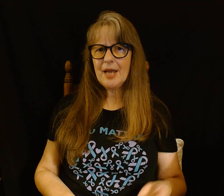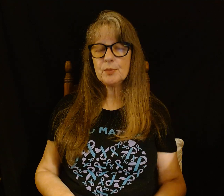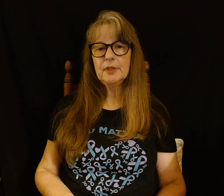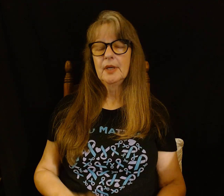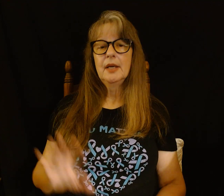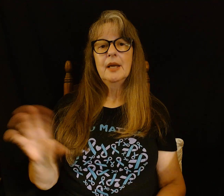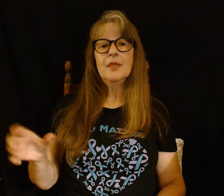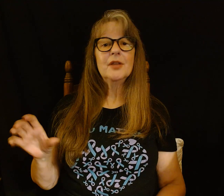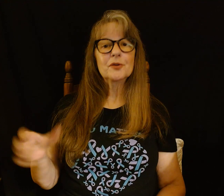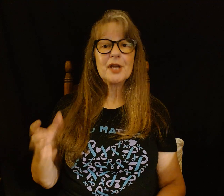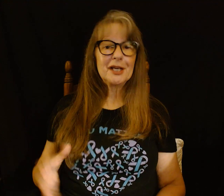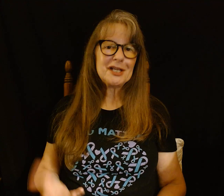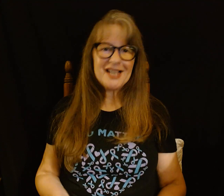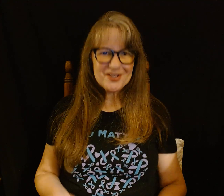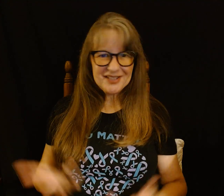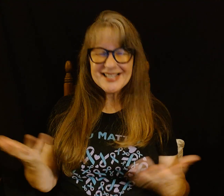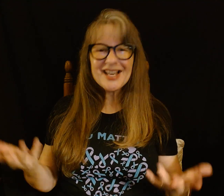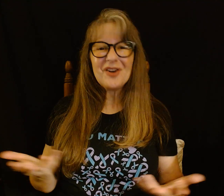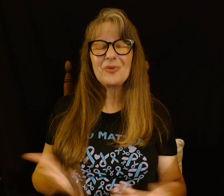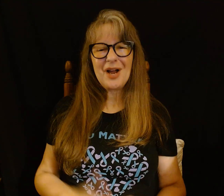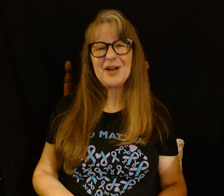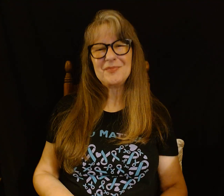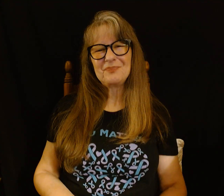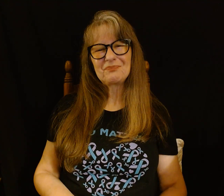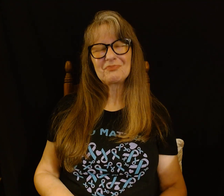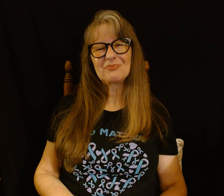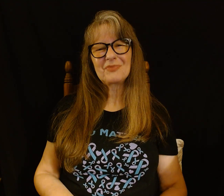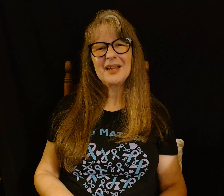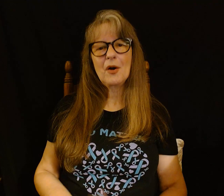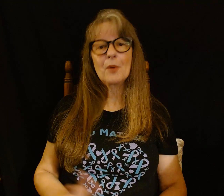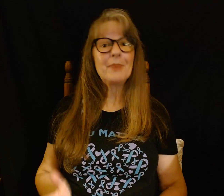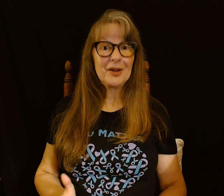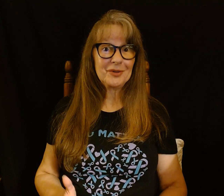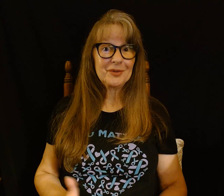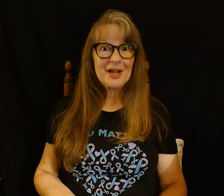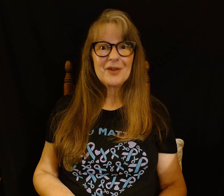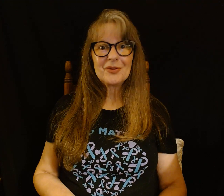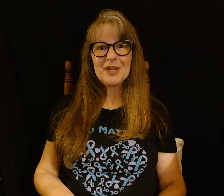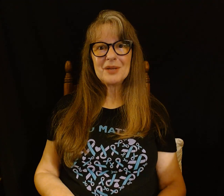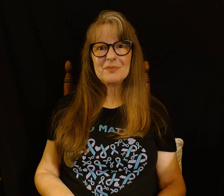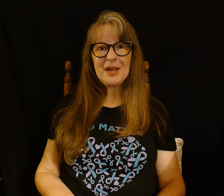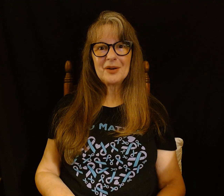aspirin. And then they're taking Excedrin. So, or Bayer. They're taking Bayer. So